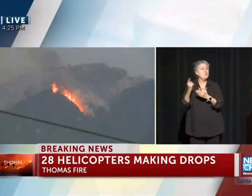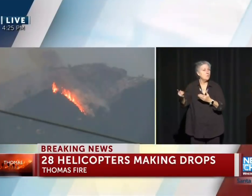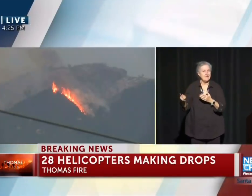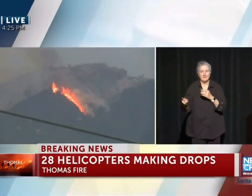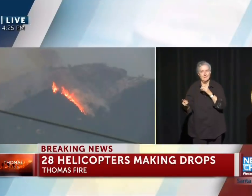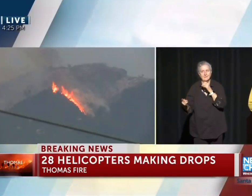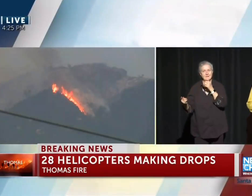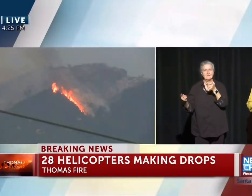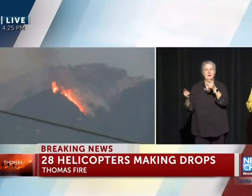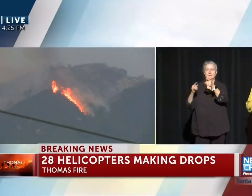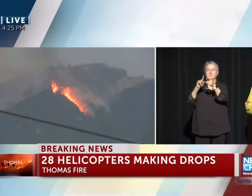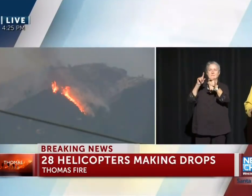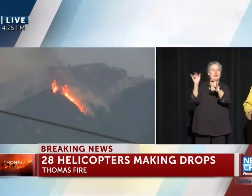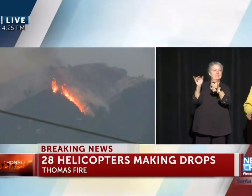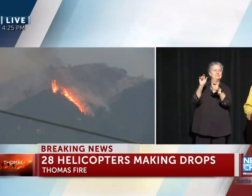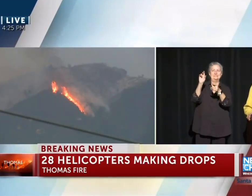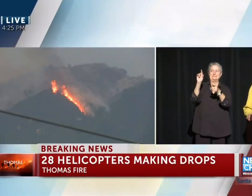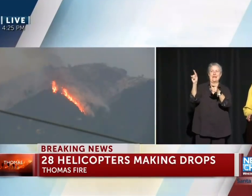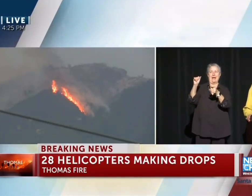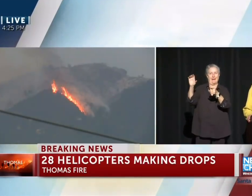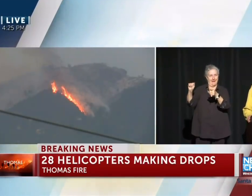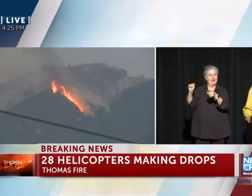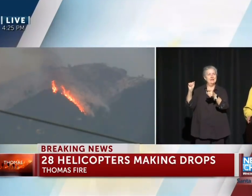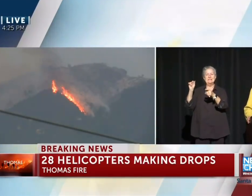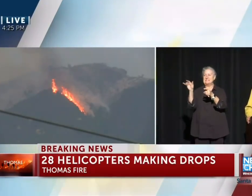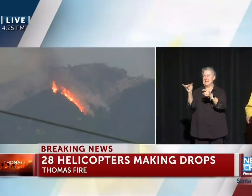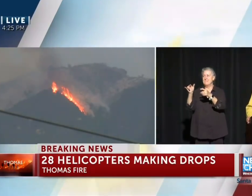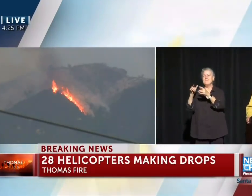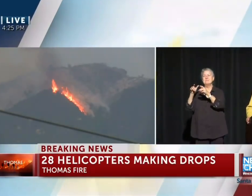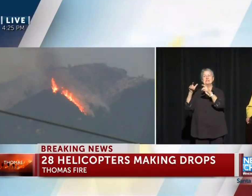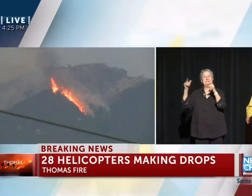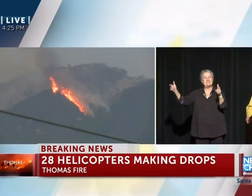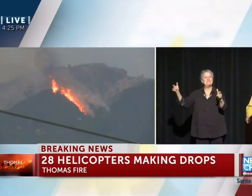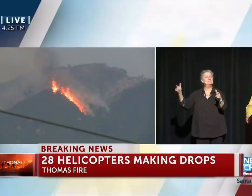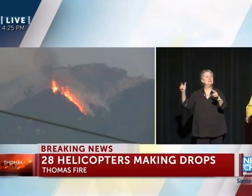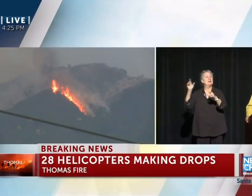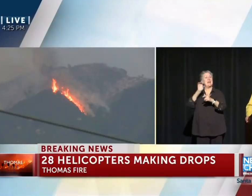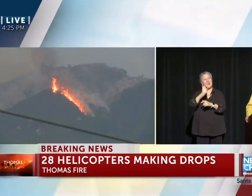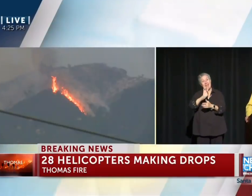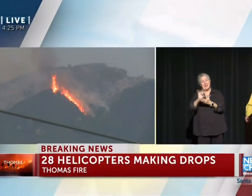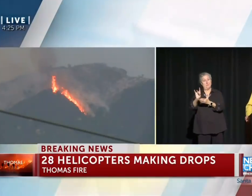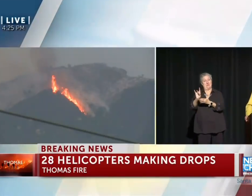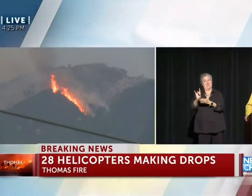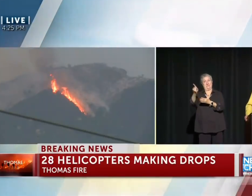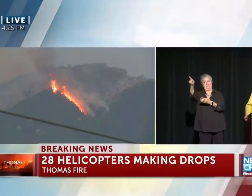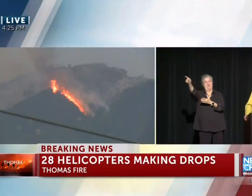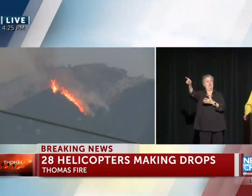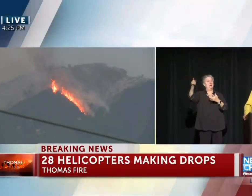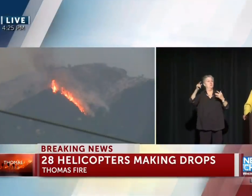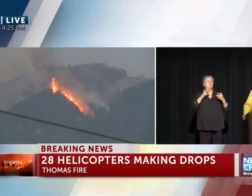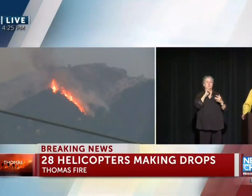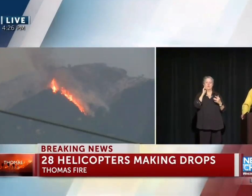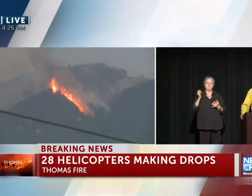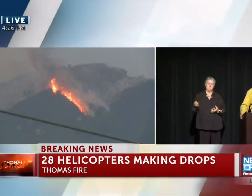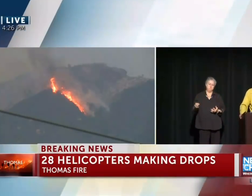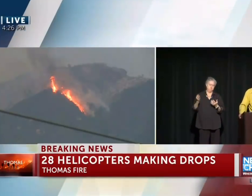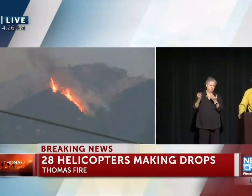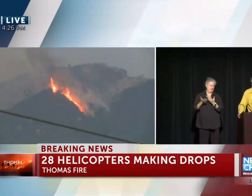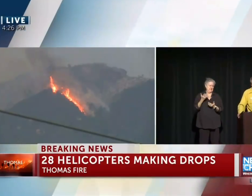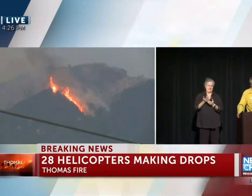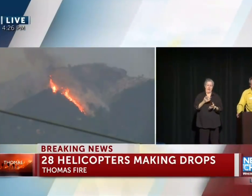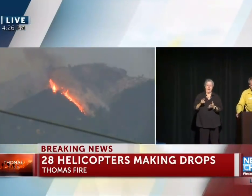instead of what Zaka did in 8 weeks, because it is really flammable, because it is so dry.